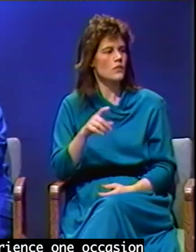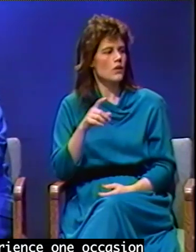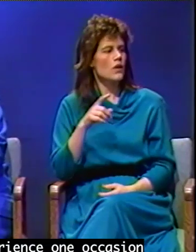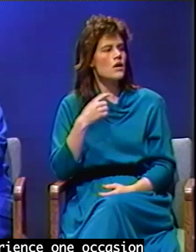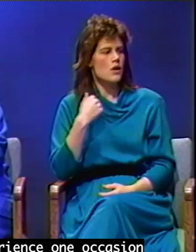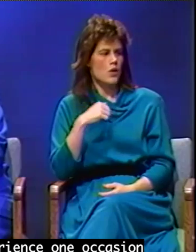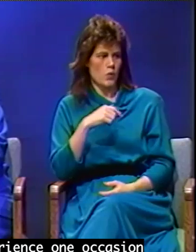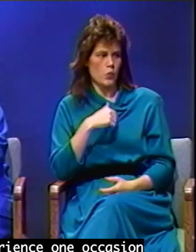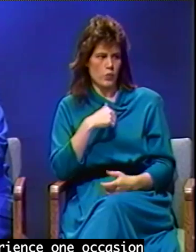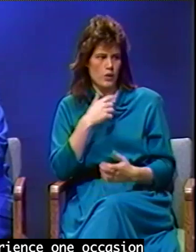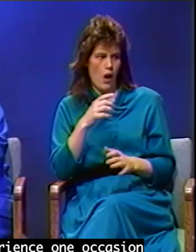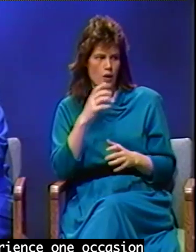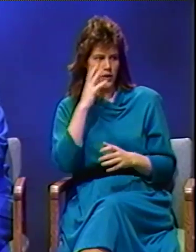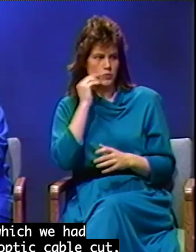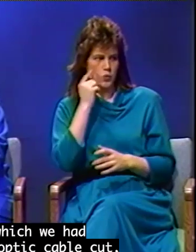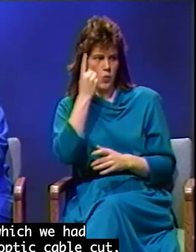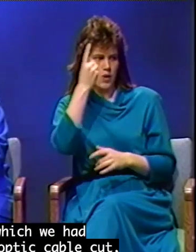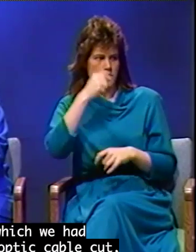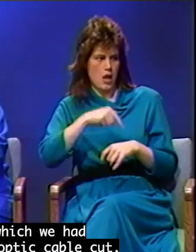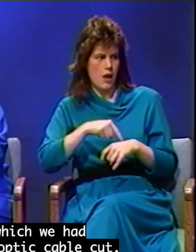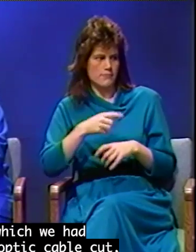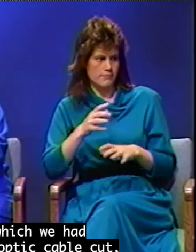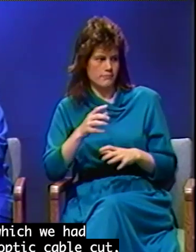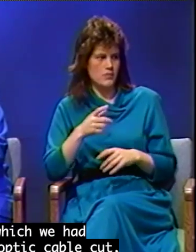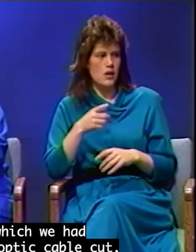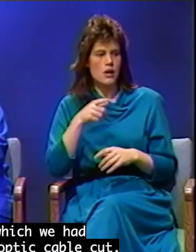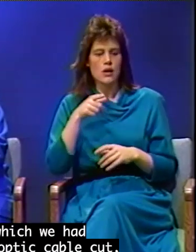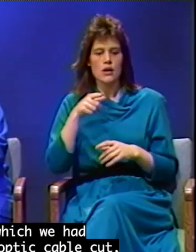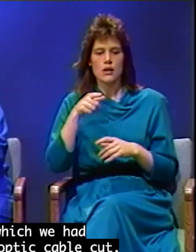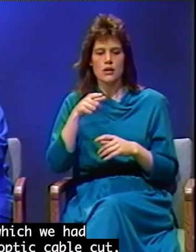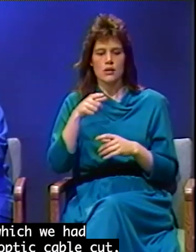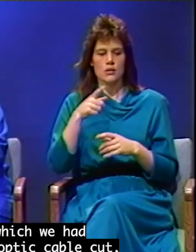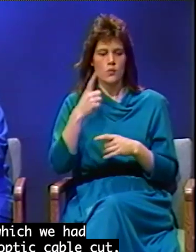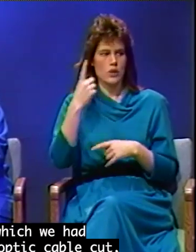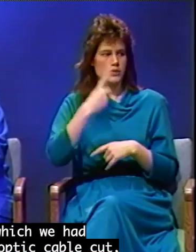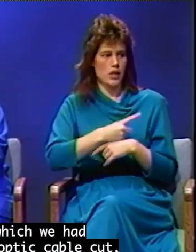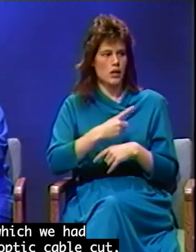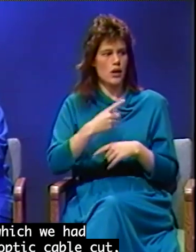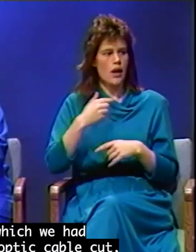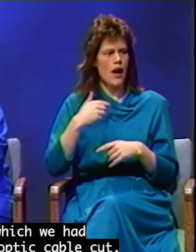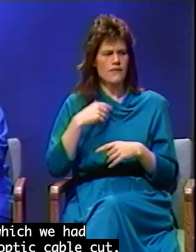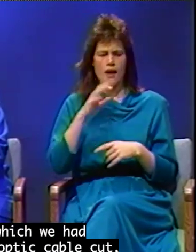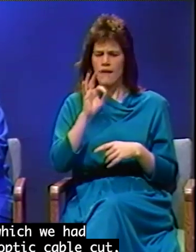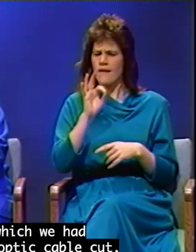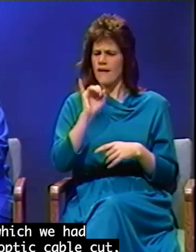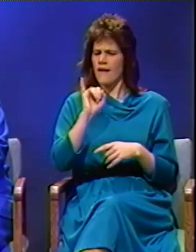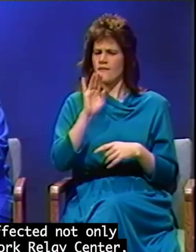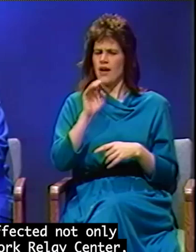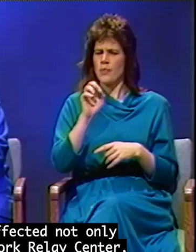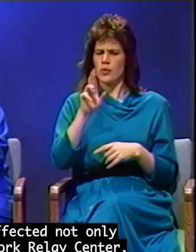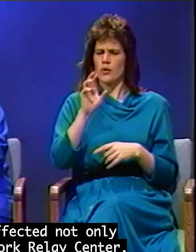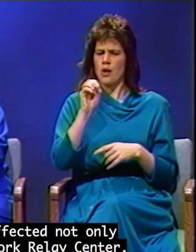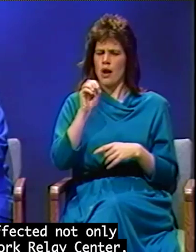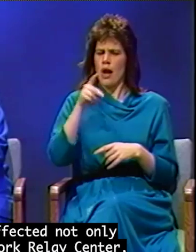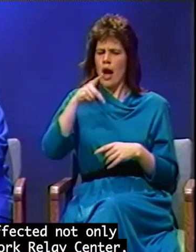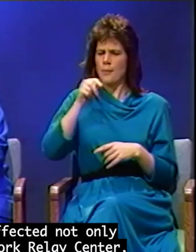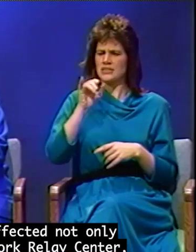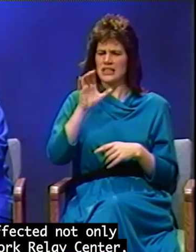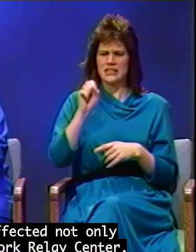experience one occasion on which we had a fiber optic cable cut, which affected